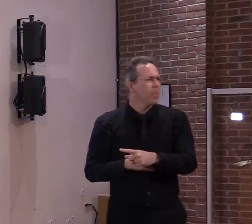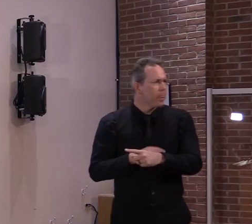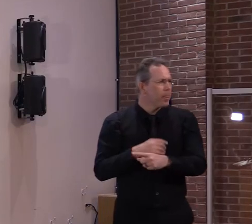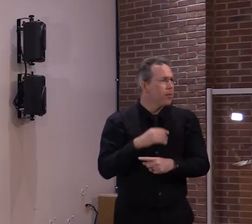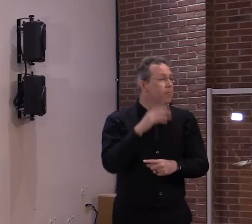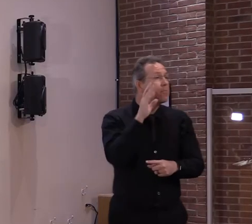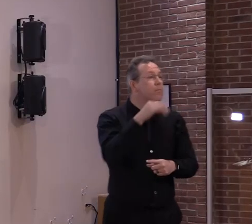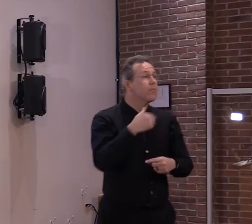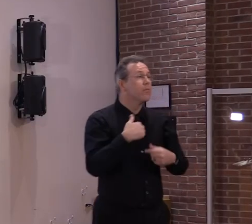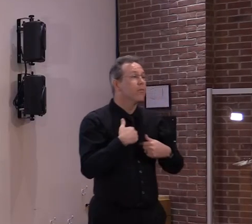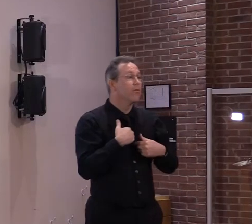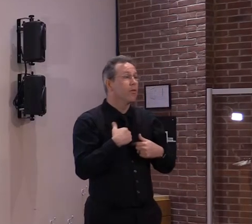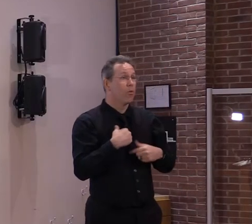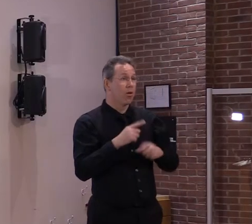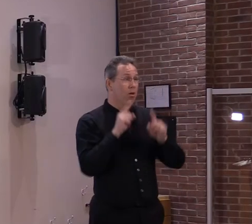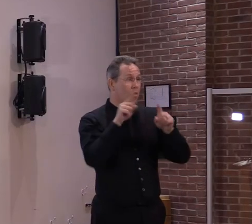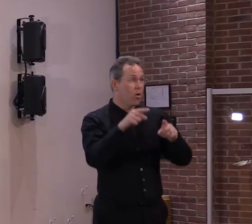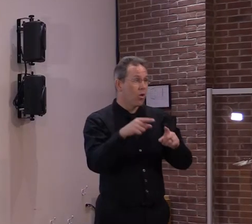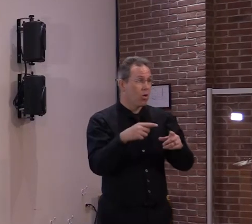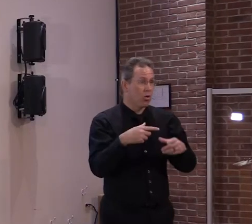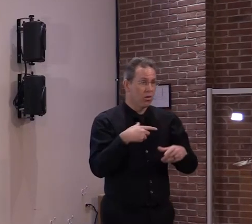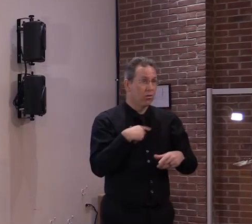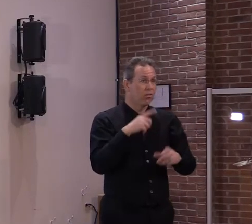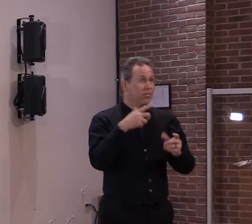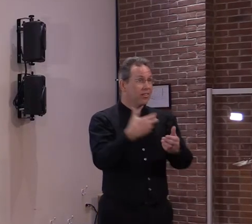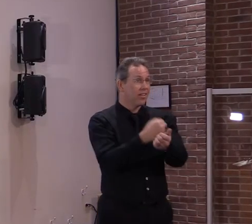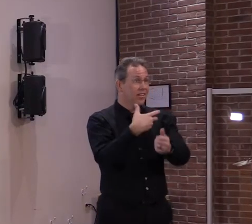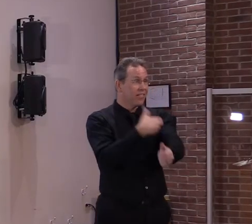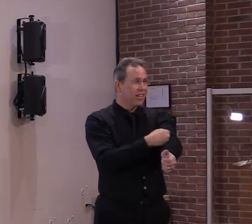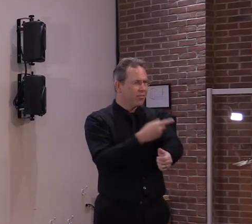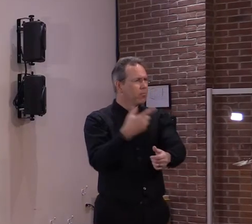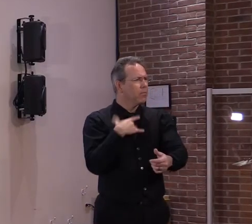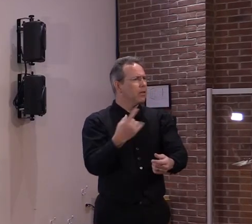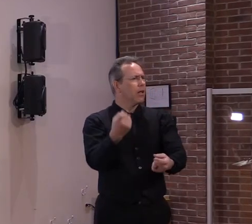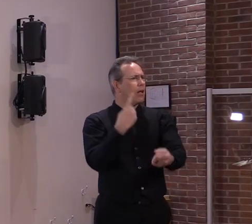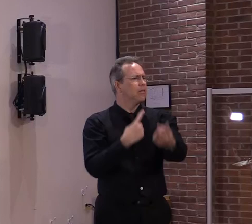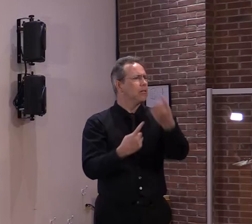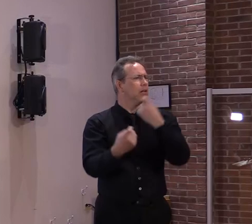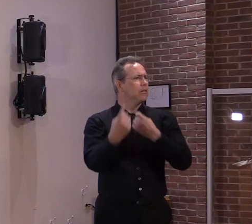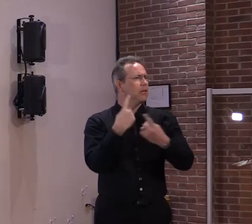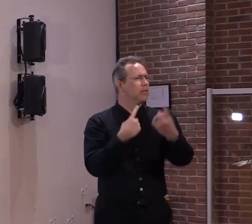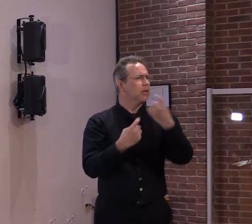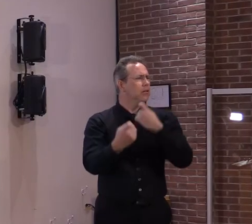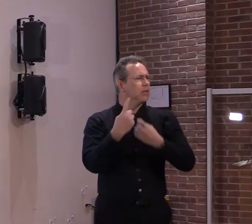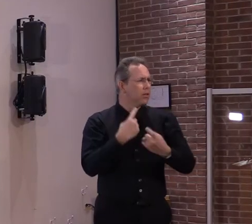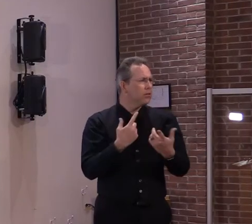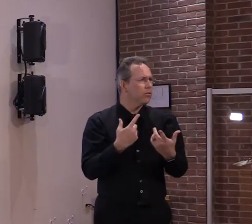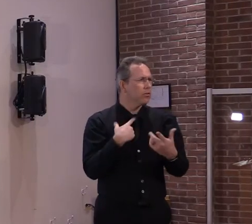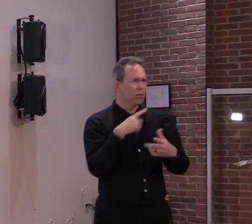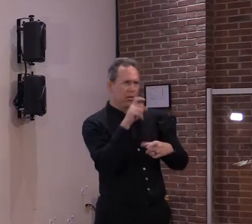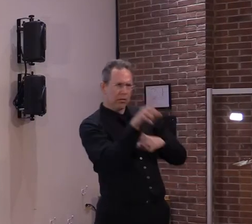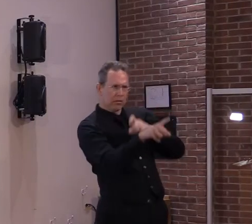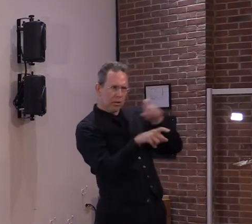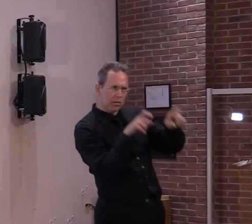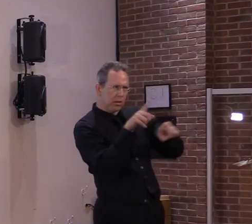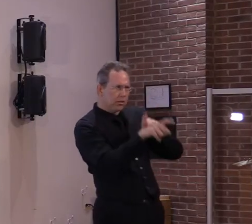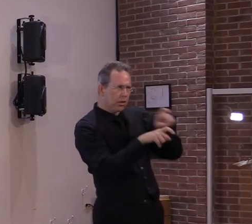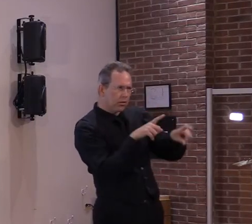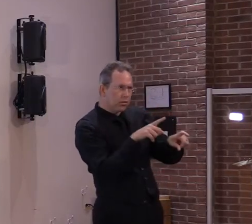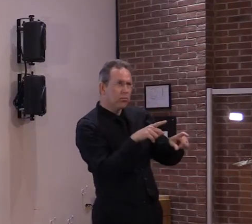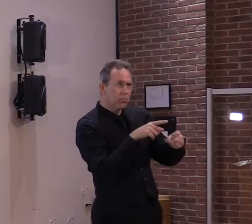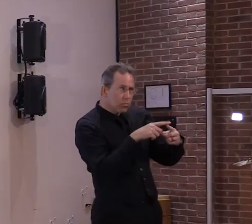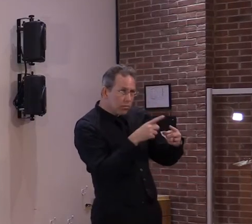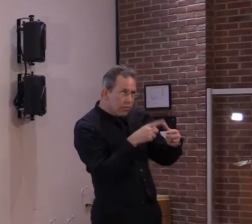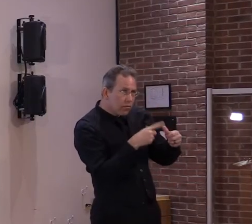asked a lot of questions by the person before they put the needle in your arm regarding which dose is this, which did you get last